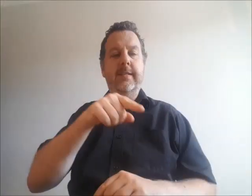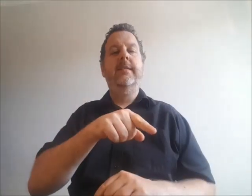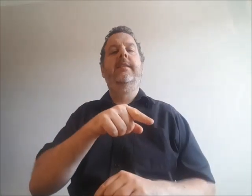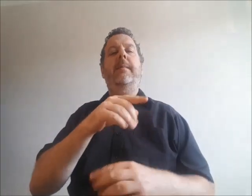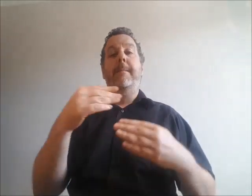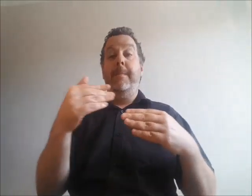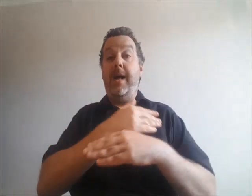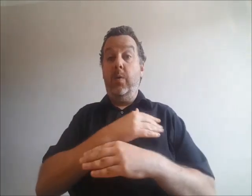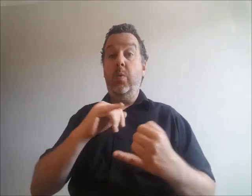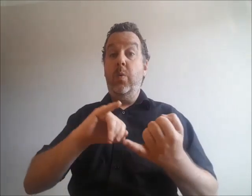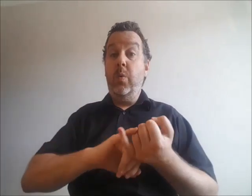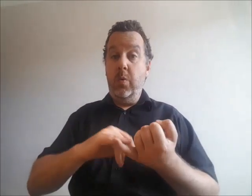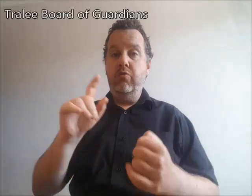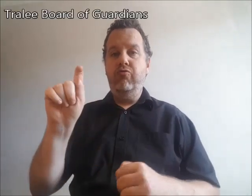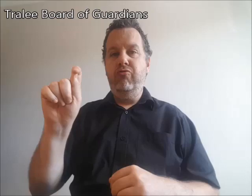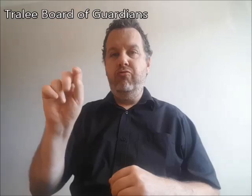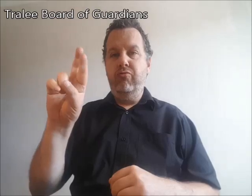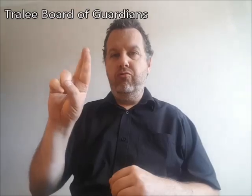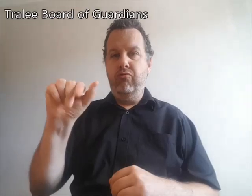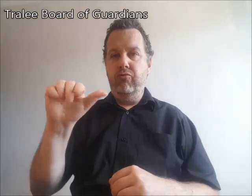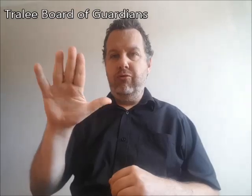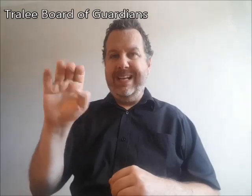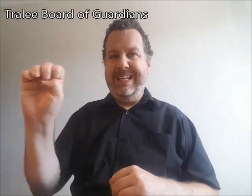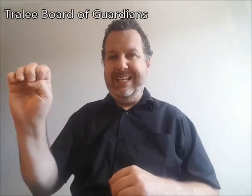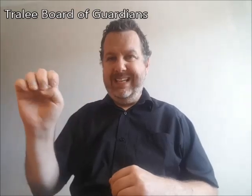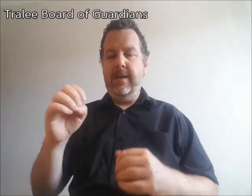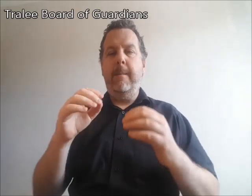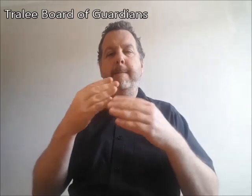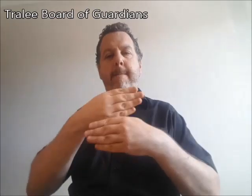And she had been sent there by the Tralee Board of Guardians.